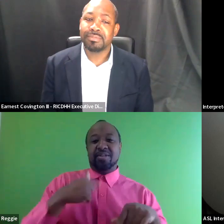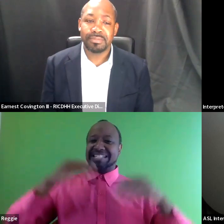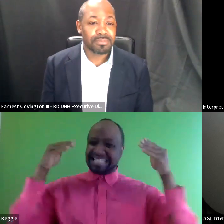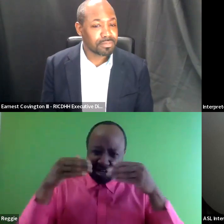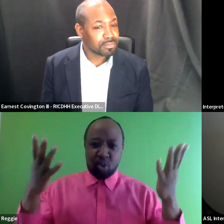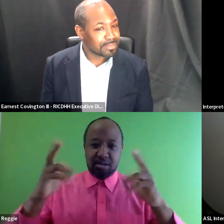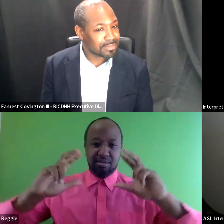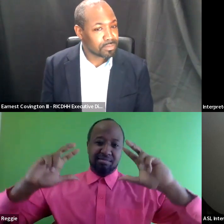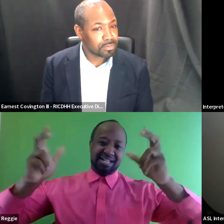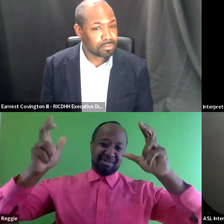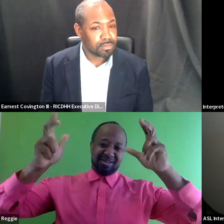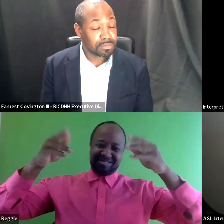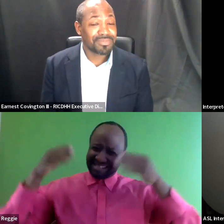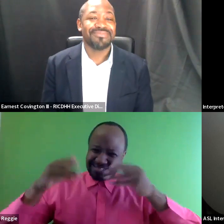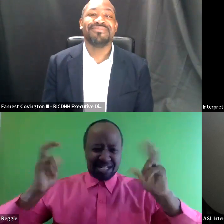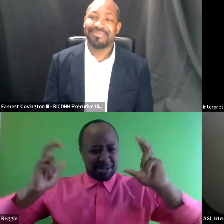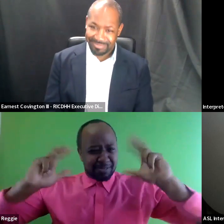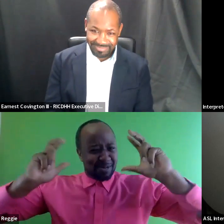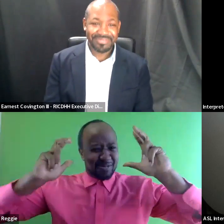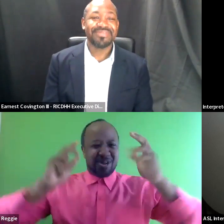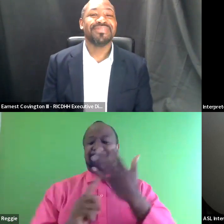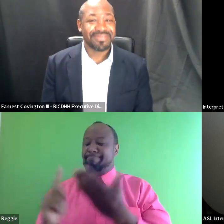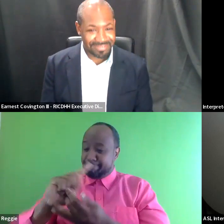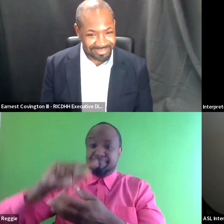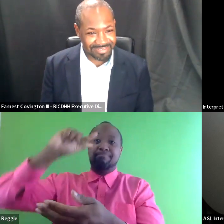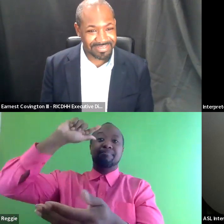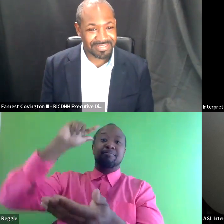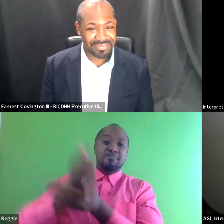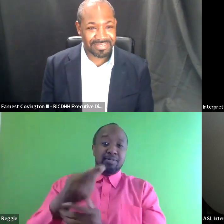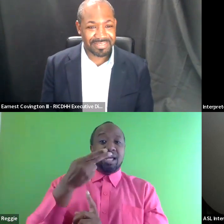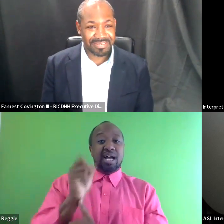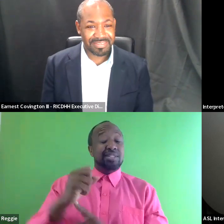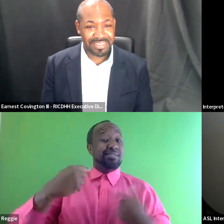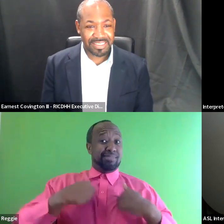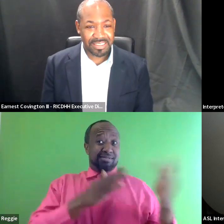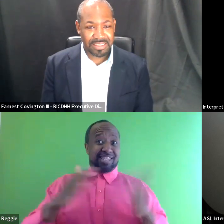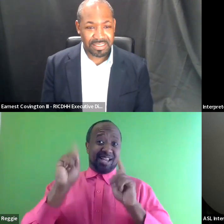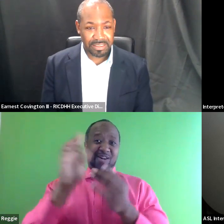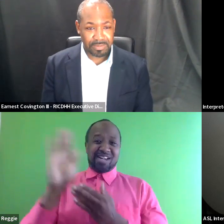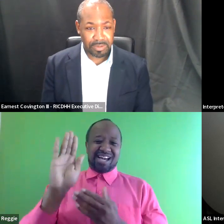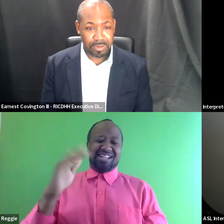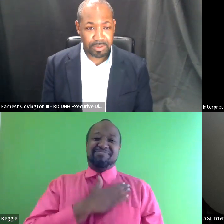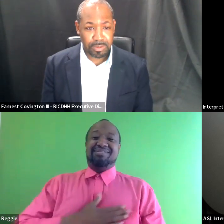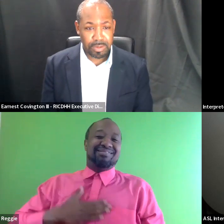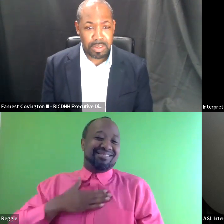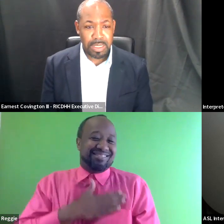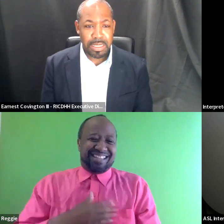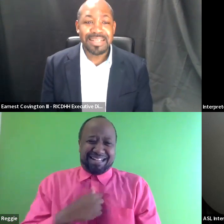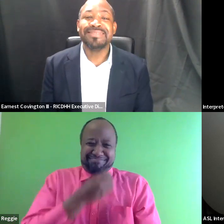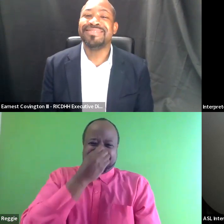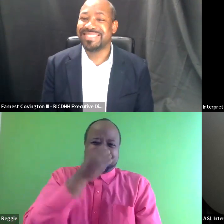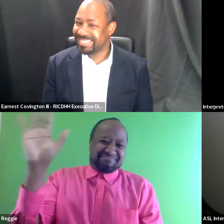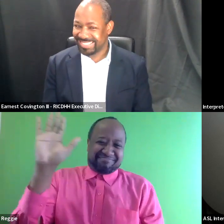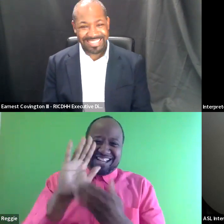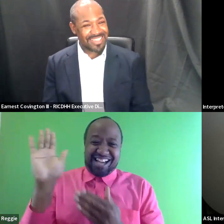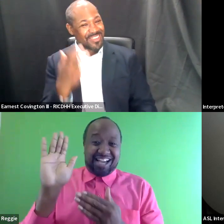school. It became a habit of just, not really focusing on school, but instead it was all about basketball for me.